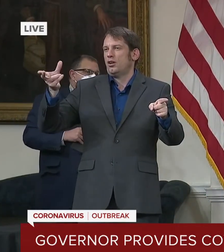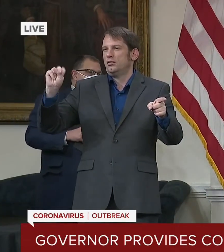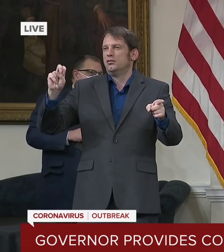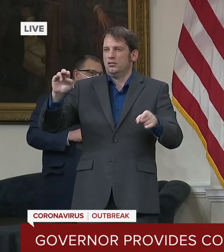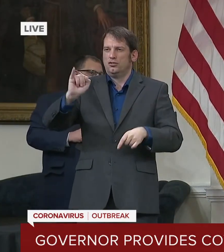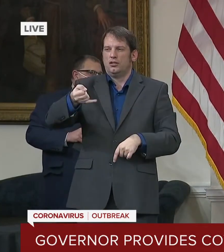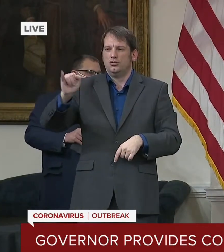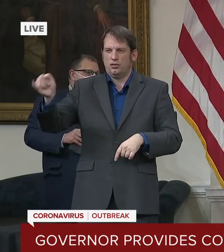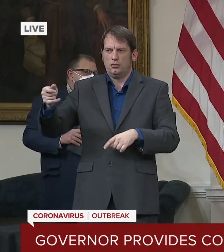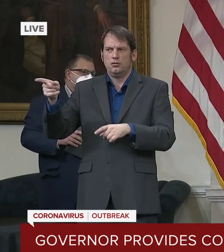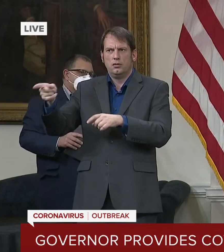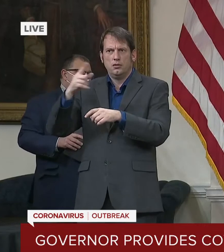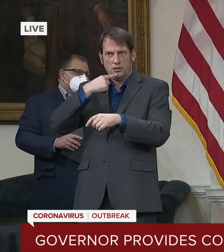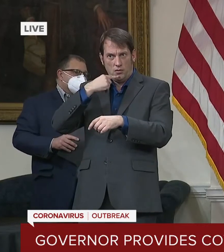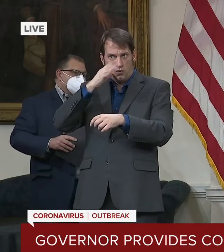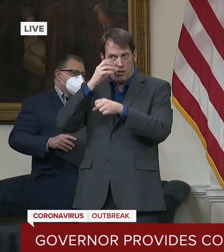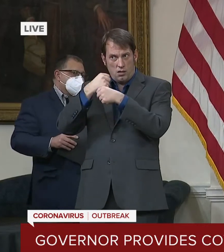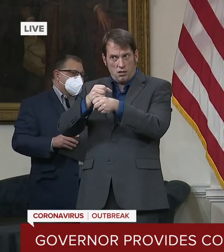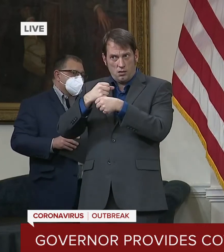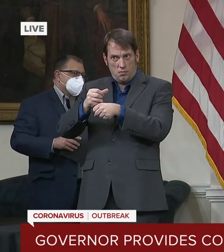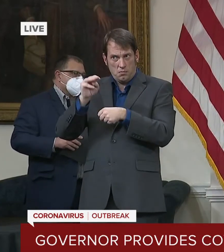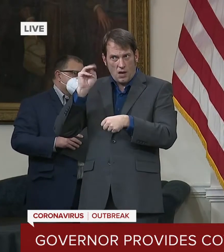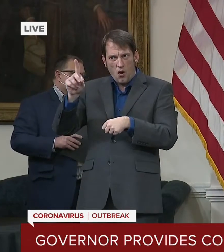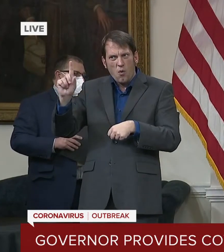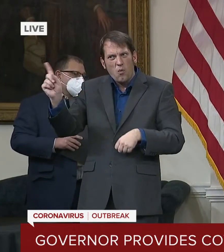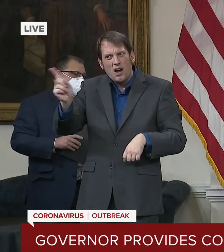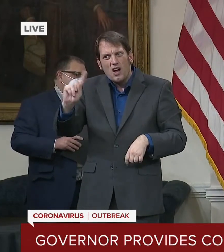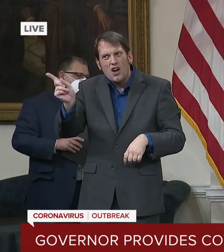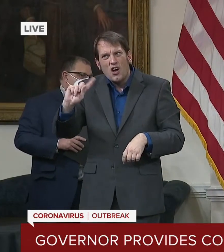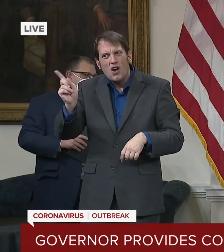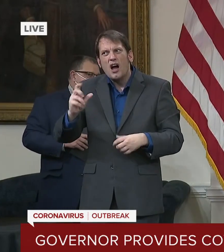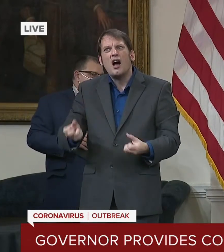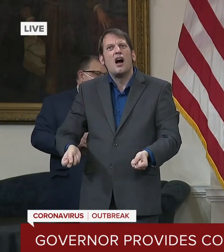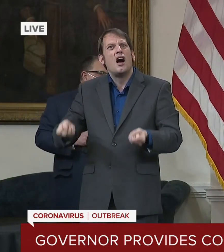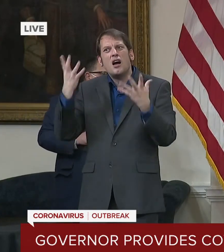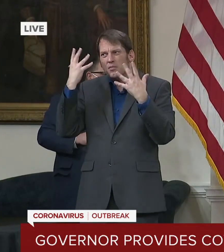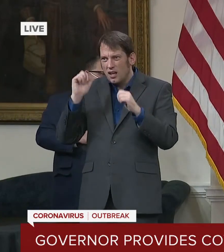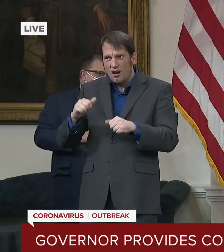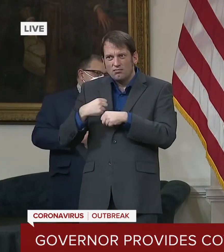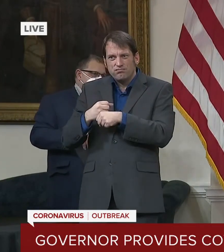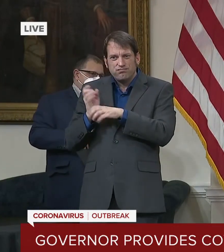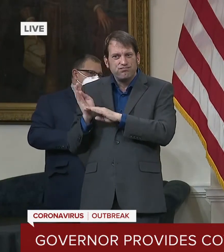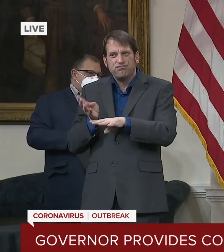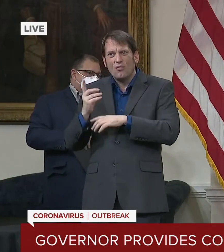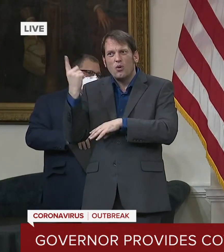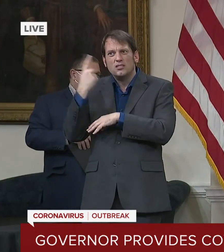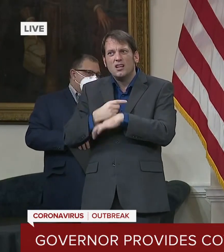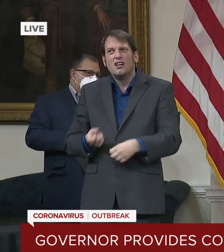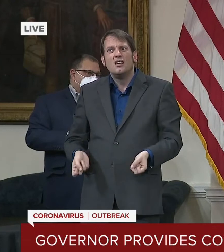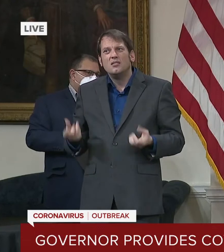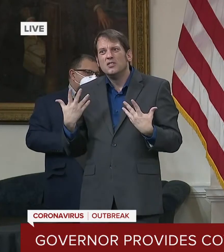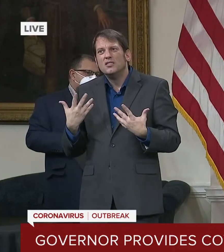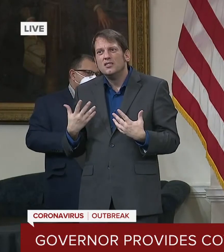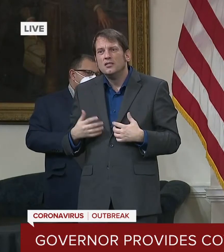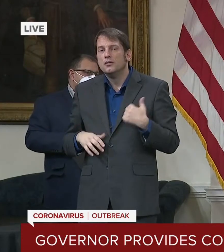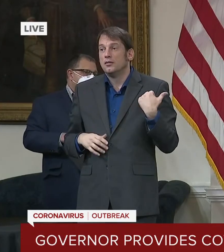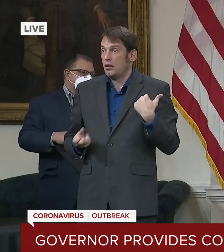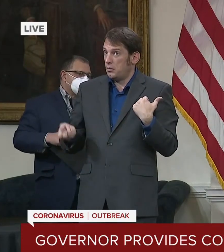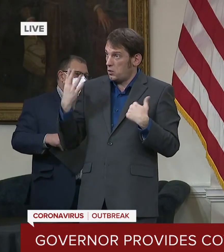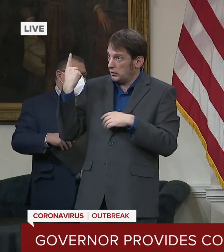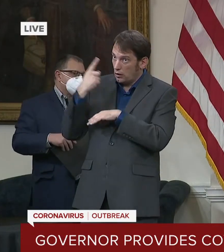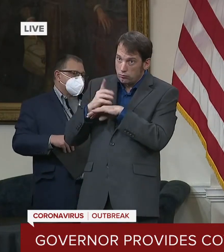happen and how many they might be able to make a day? I don't know about how many, but we announced this